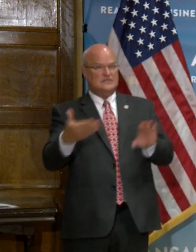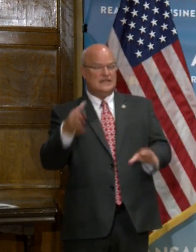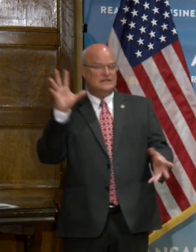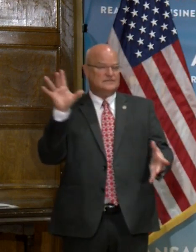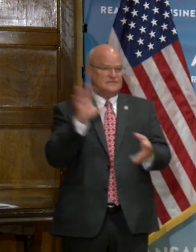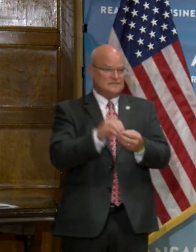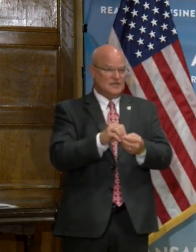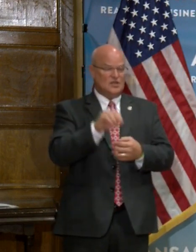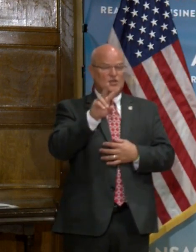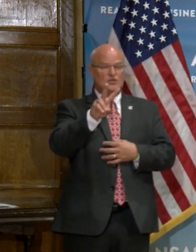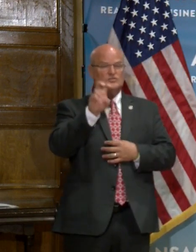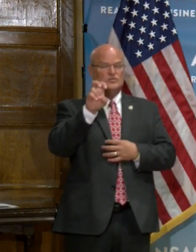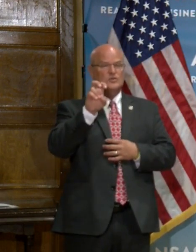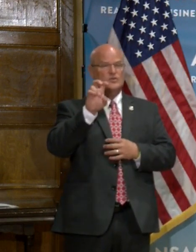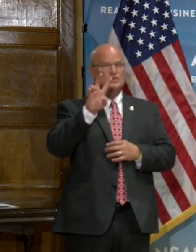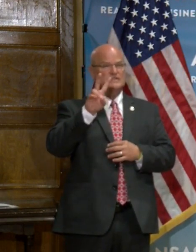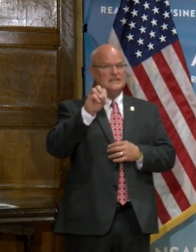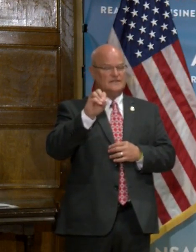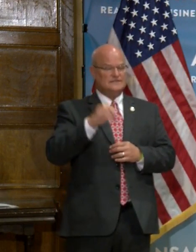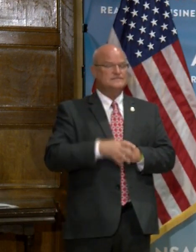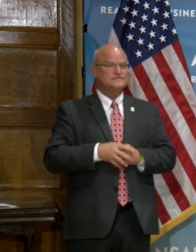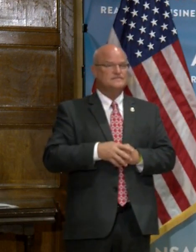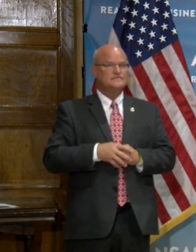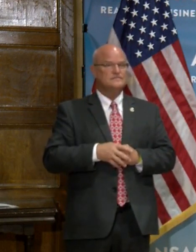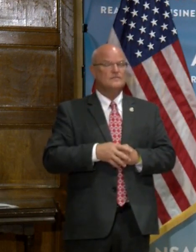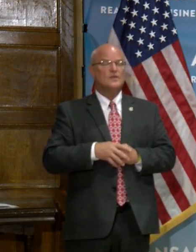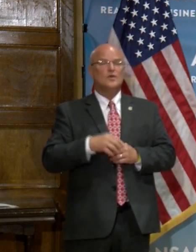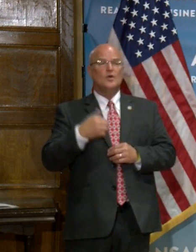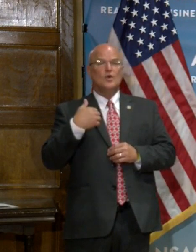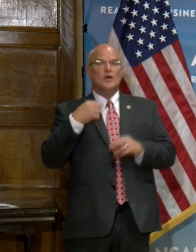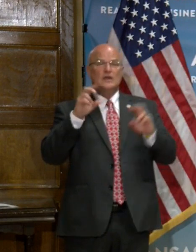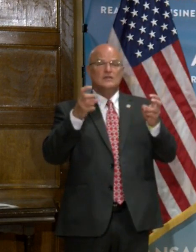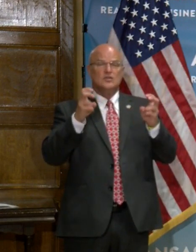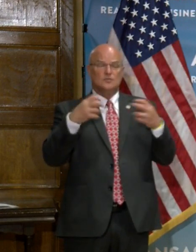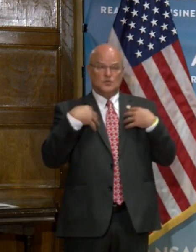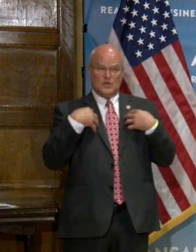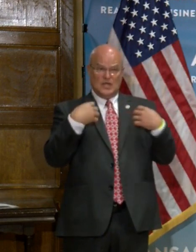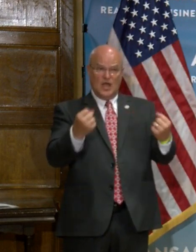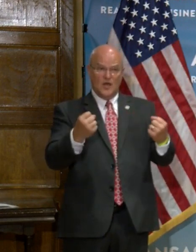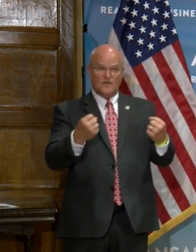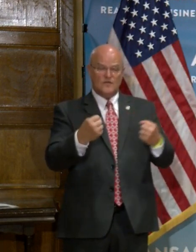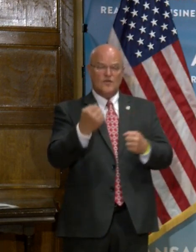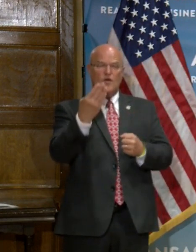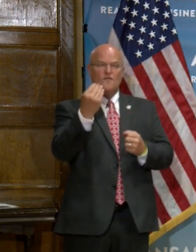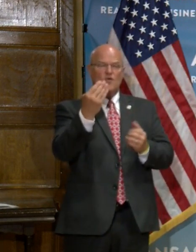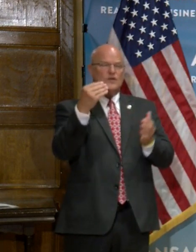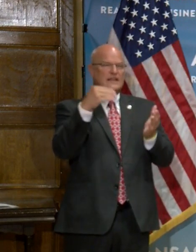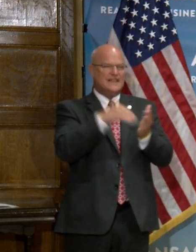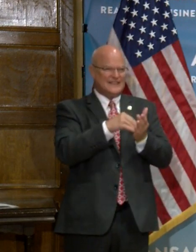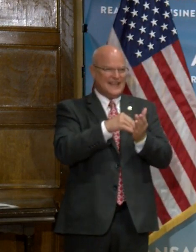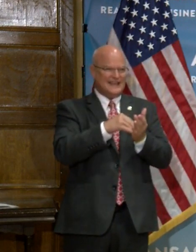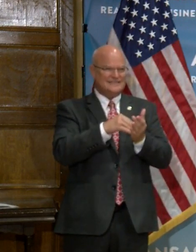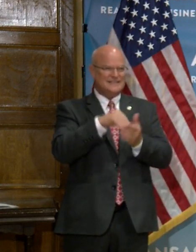total deaths to 270. We have, in terms of recovered, we have